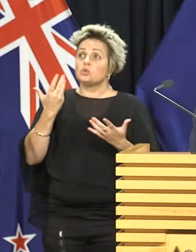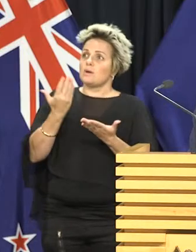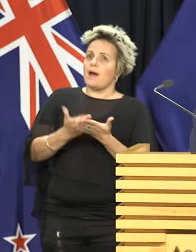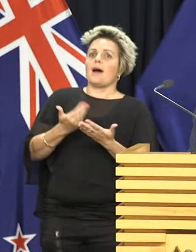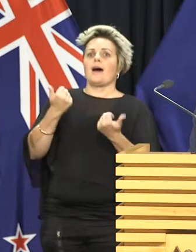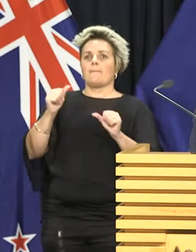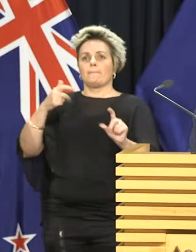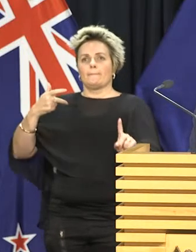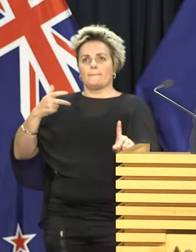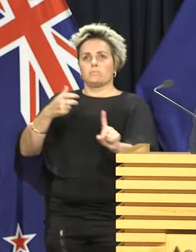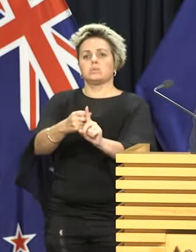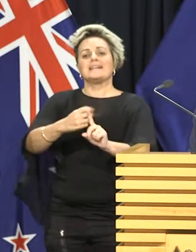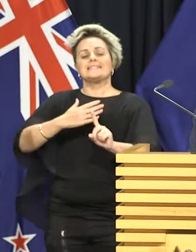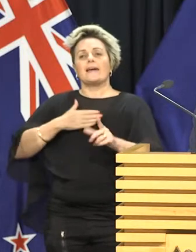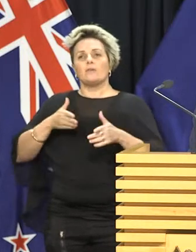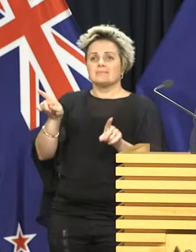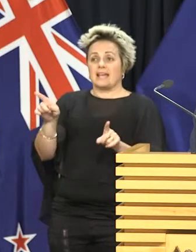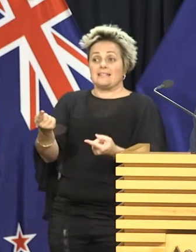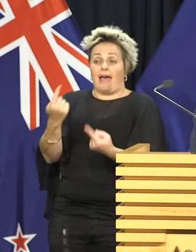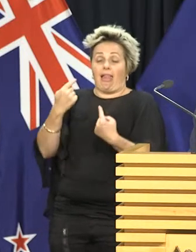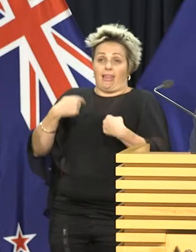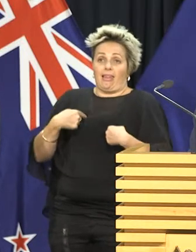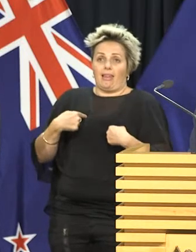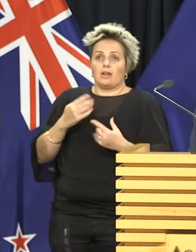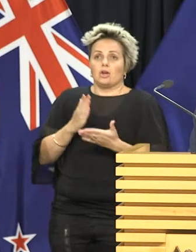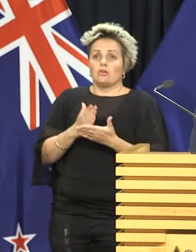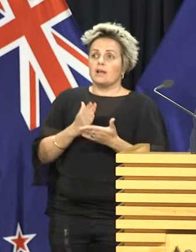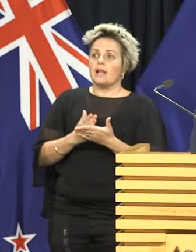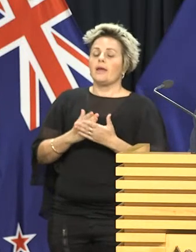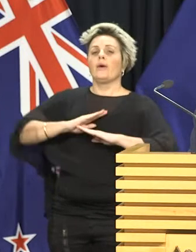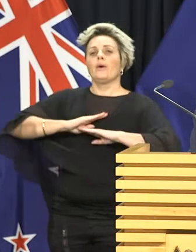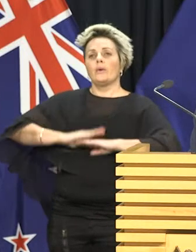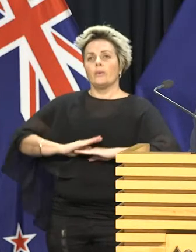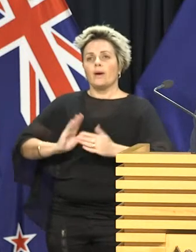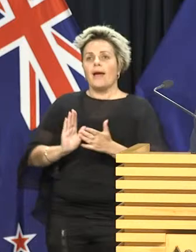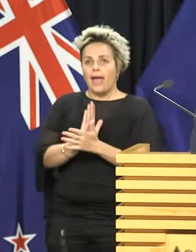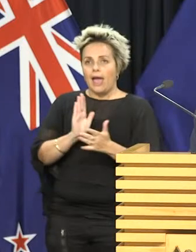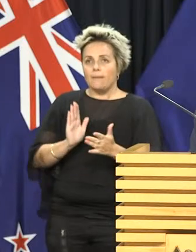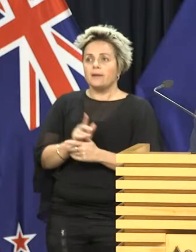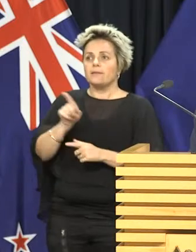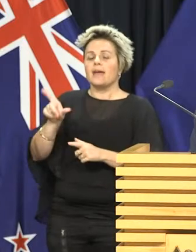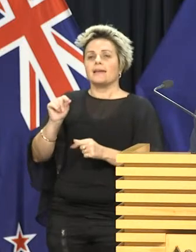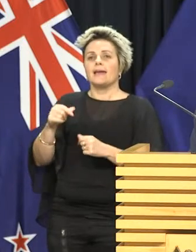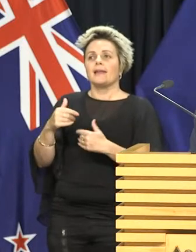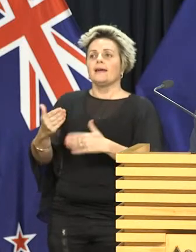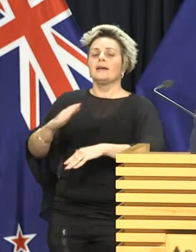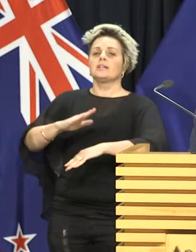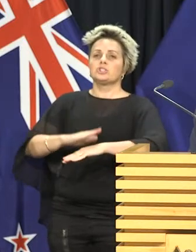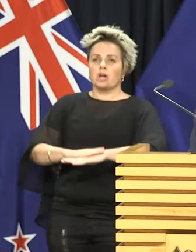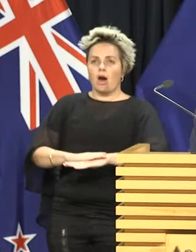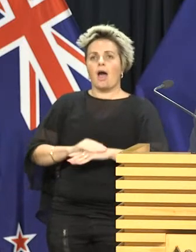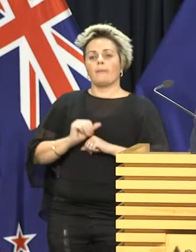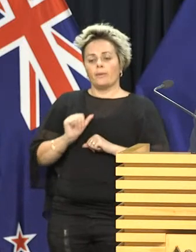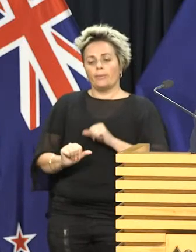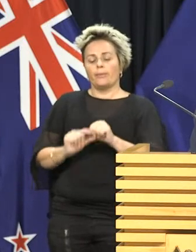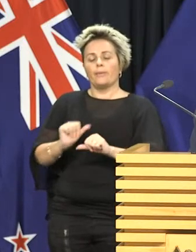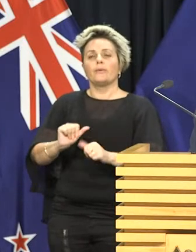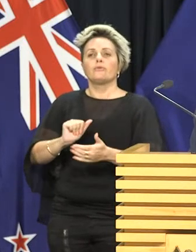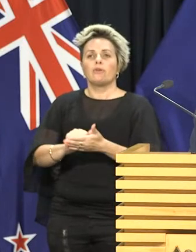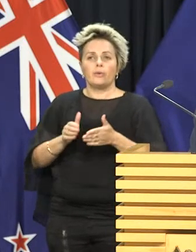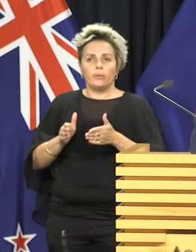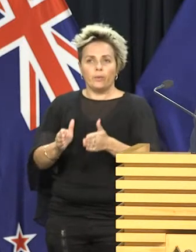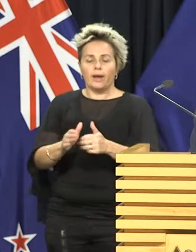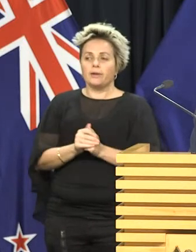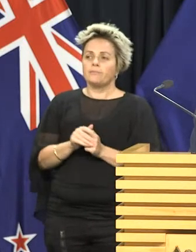vaccine safely. So they're quite respectful that they're quite pleased with how they're being able to take the time to get this done and get it done right. To address